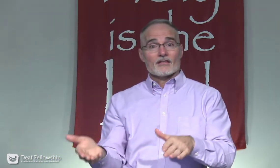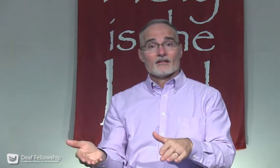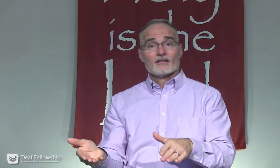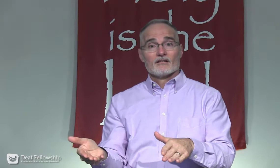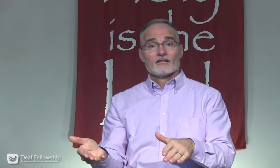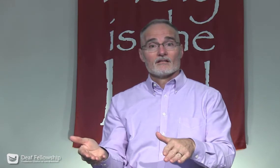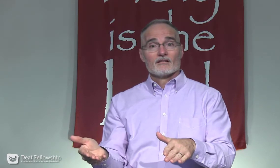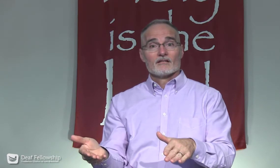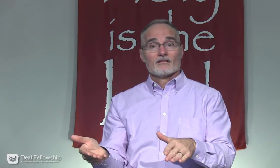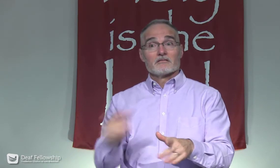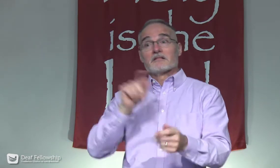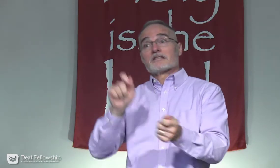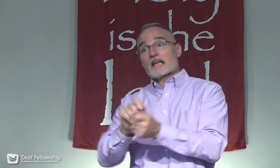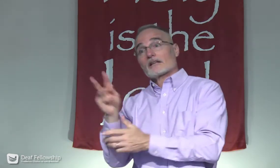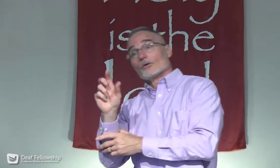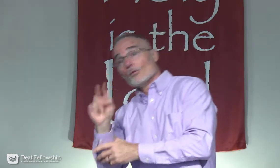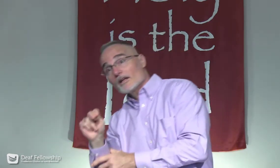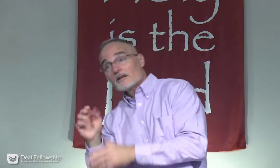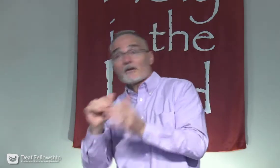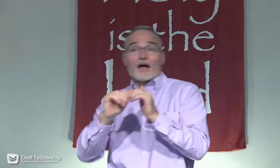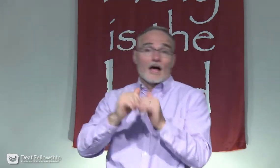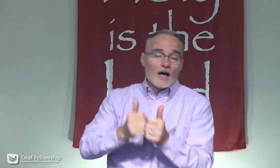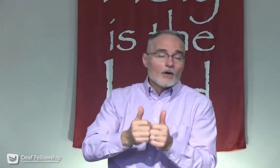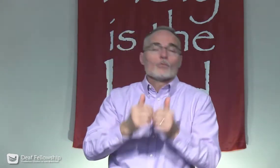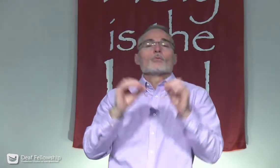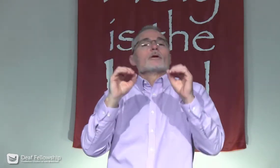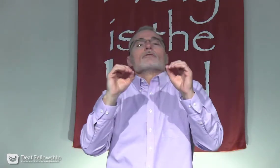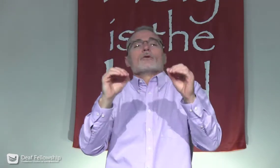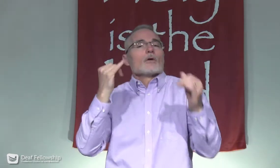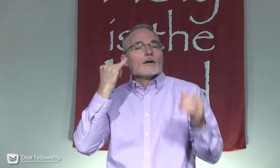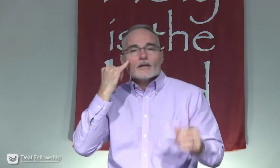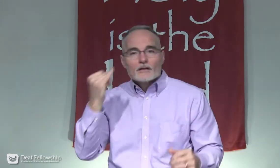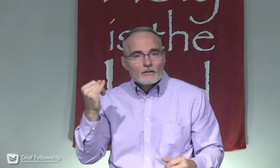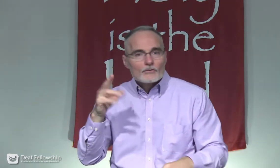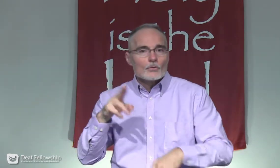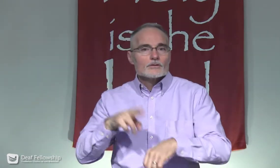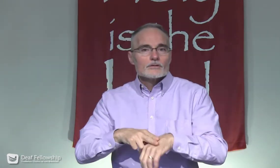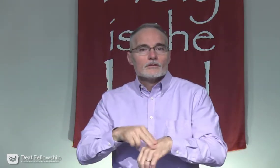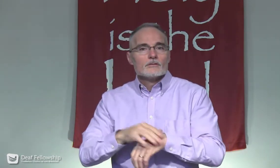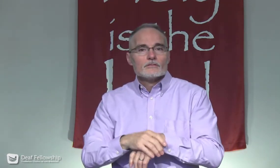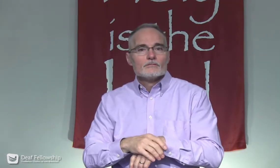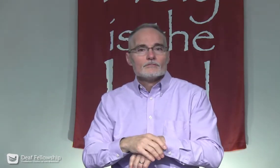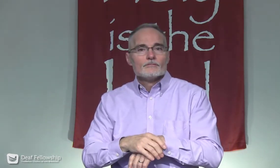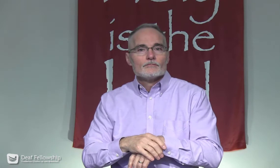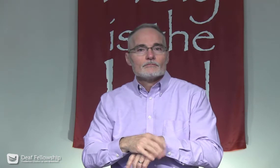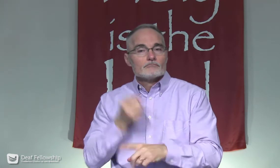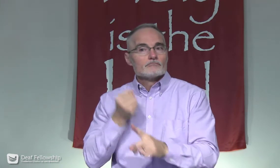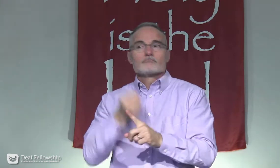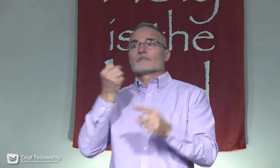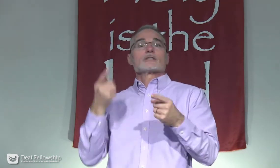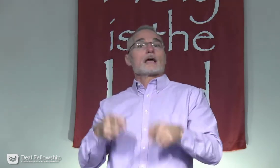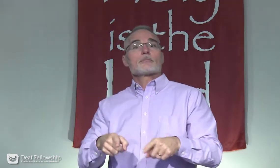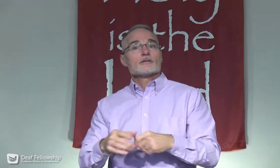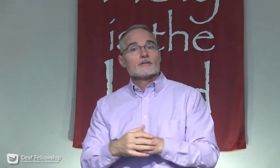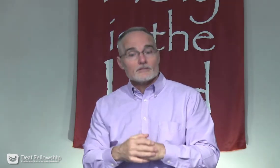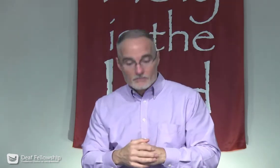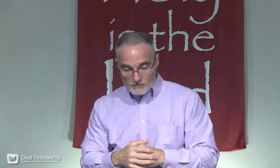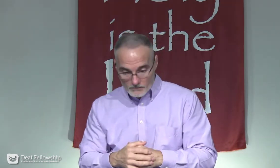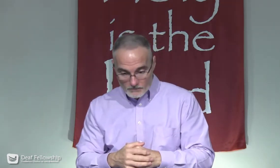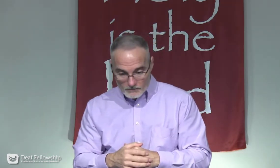us are facing death. We don't know exactly when or how. We have no idea, of course.